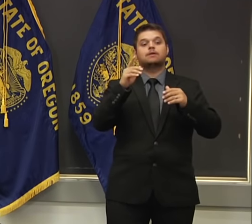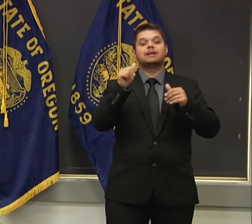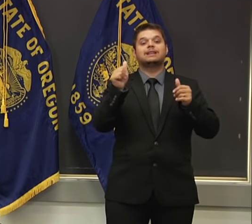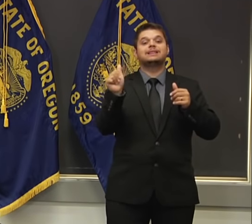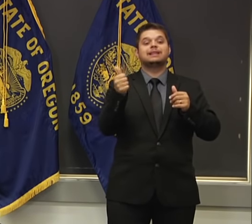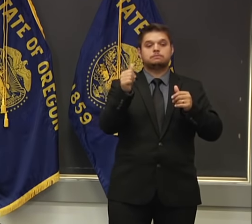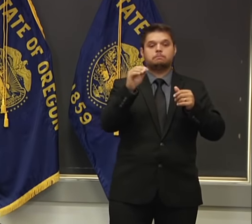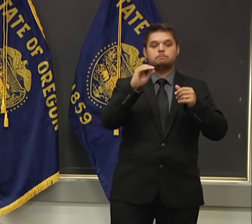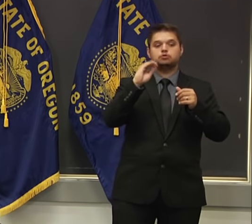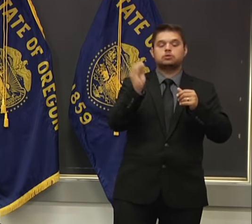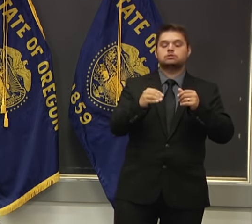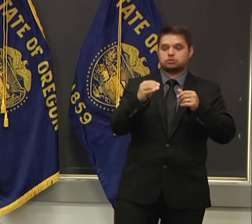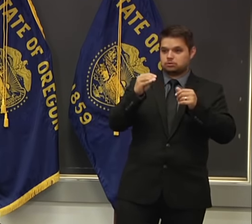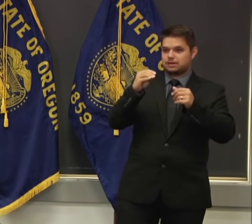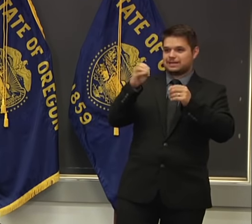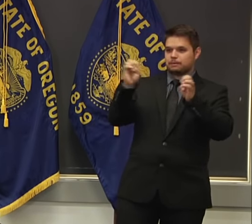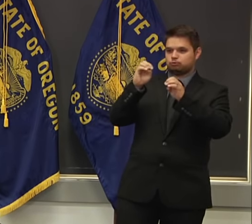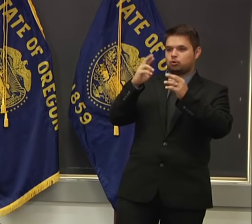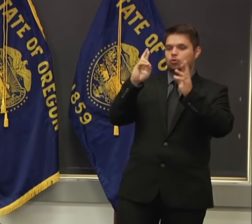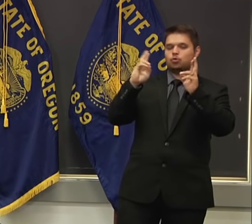for asthma-like symptoms.